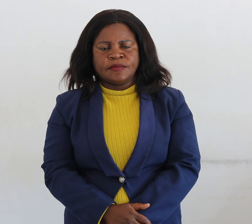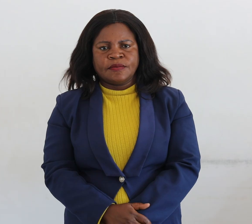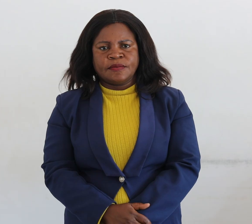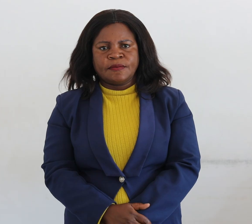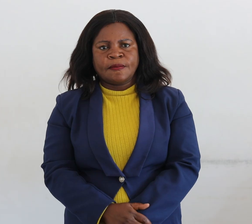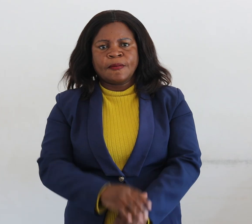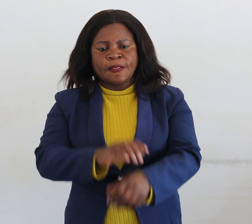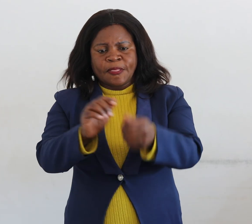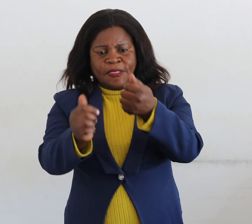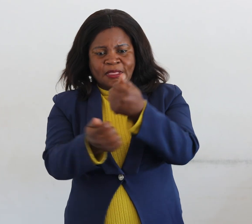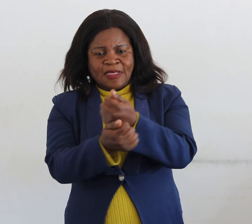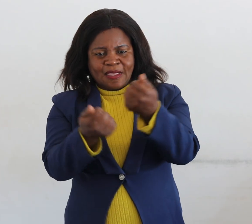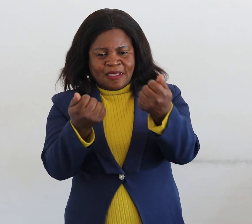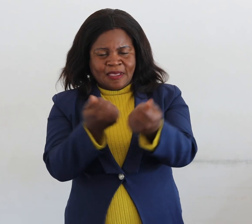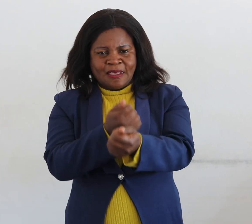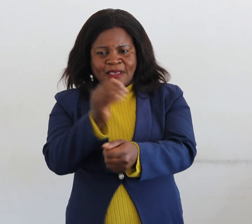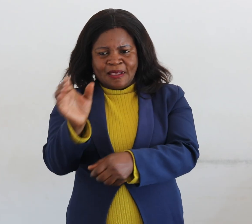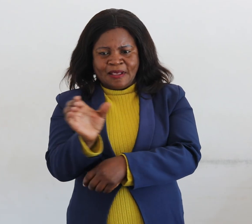Amendment of Section 28.